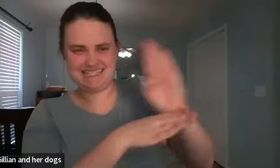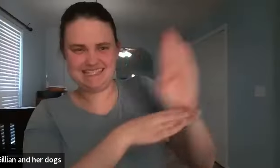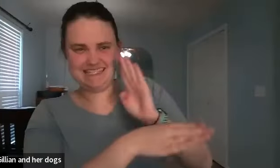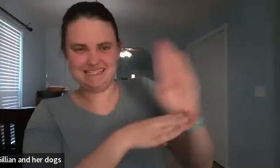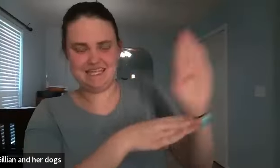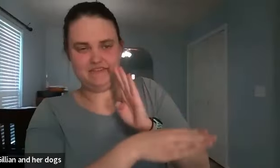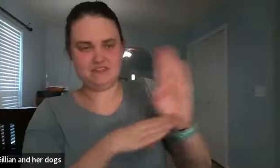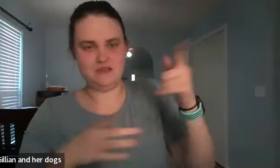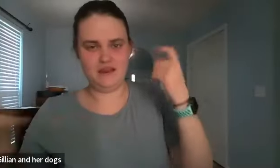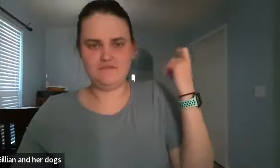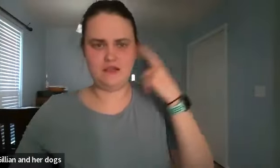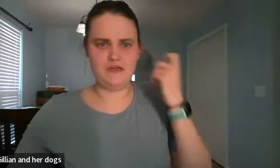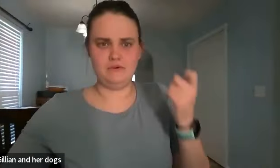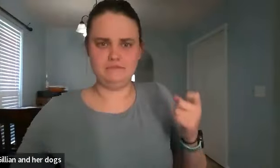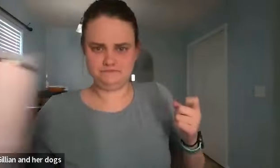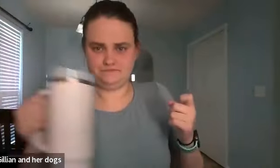Business. Yeah, that's right. I forgot that one.